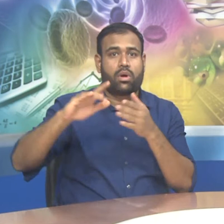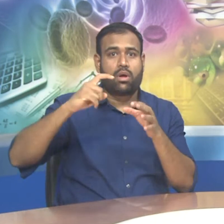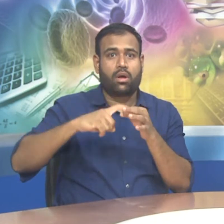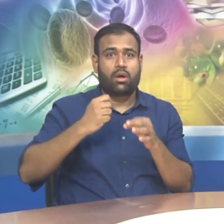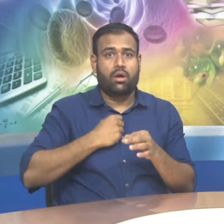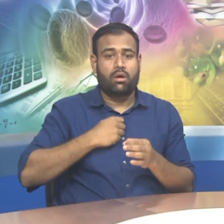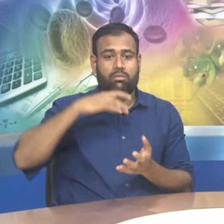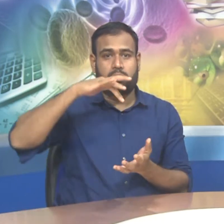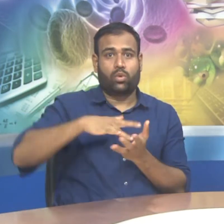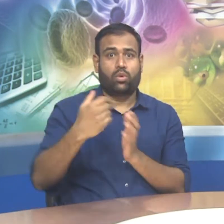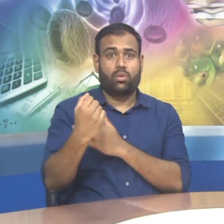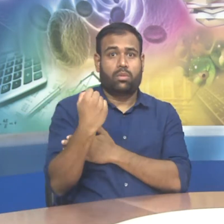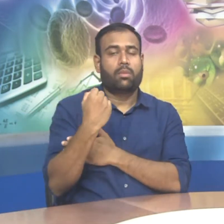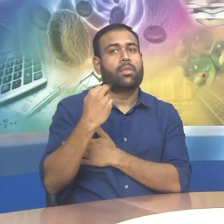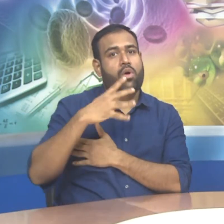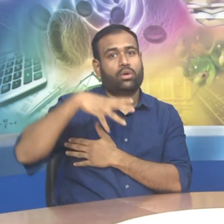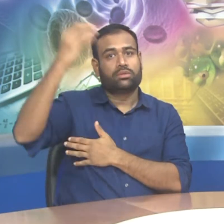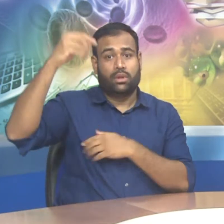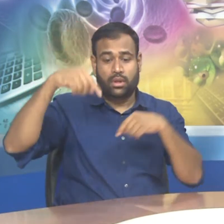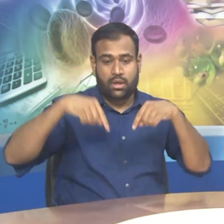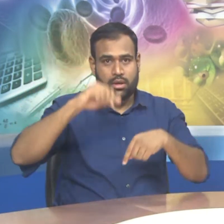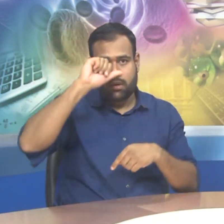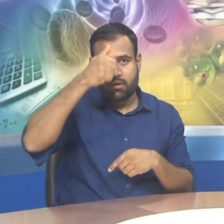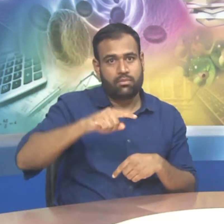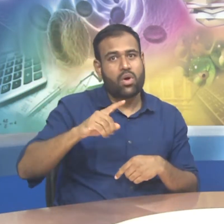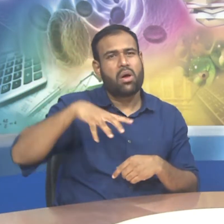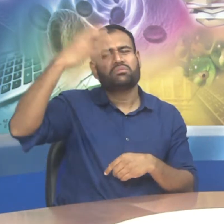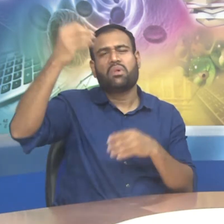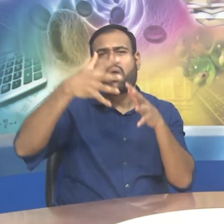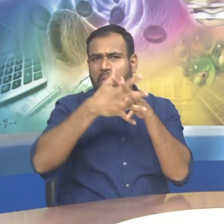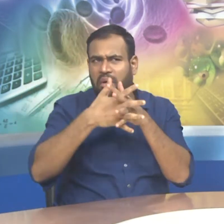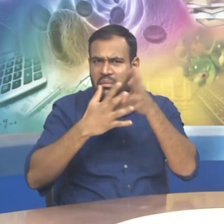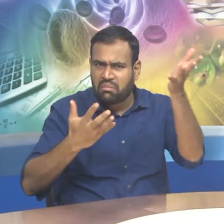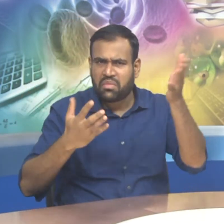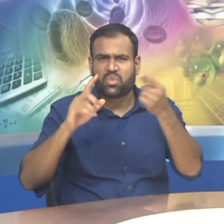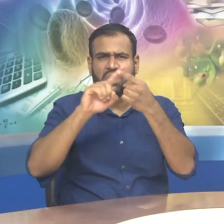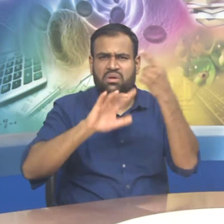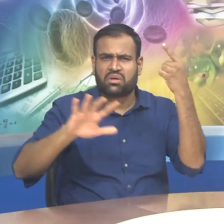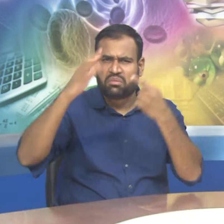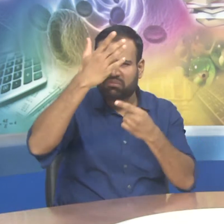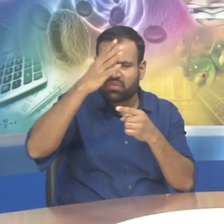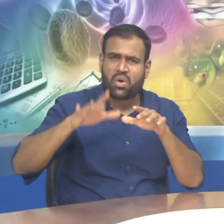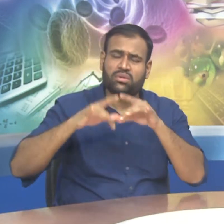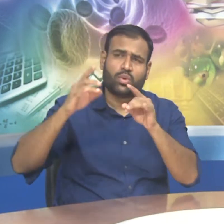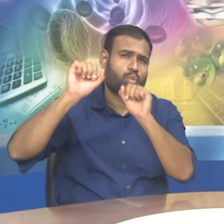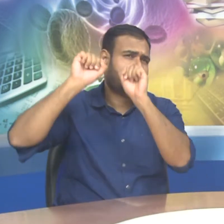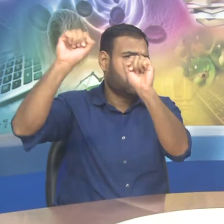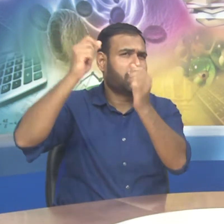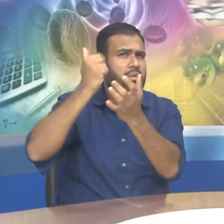Banks are registered and have their headquarters in a foreign country,